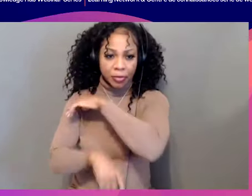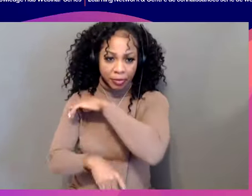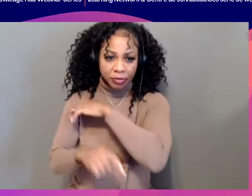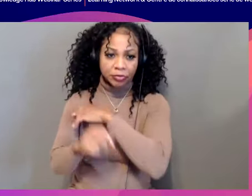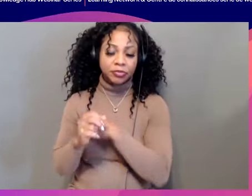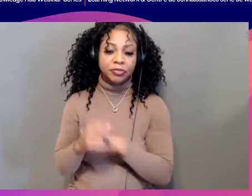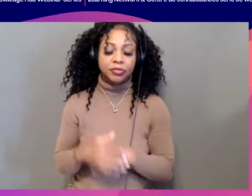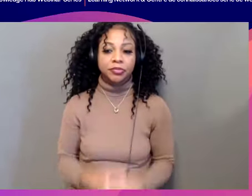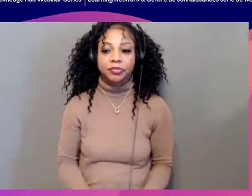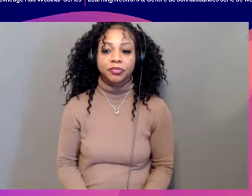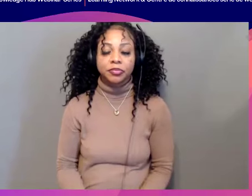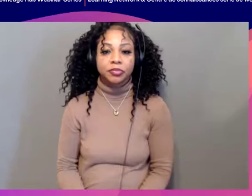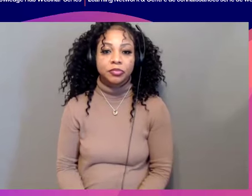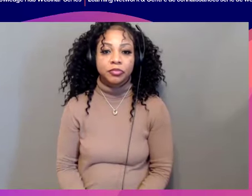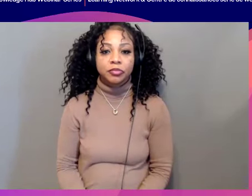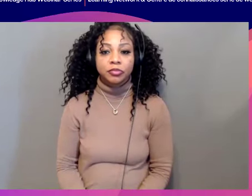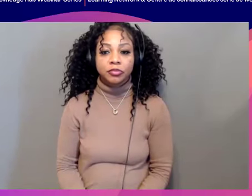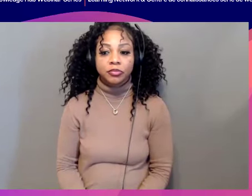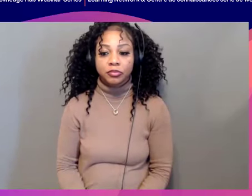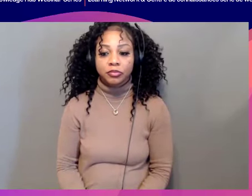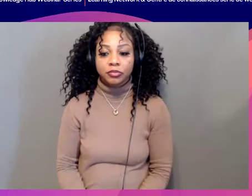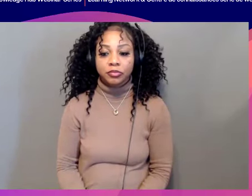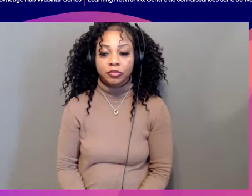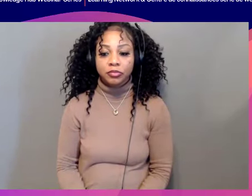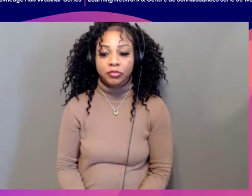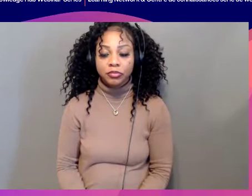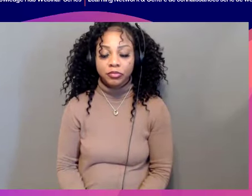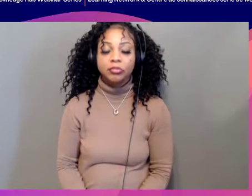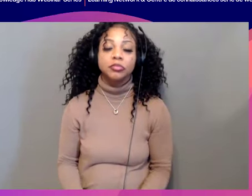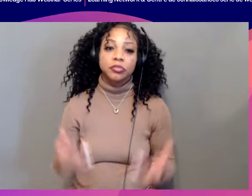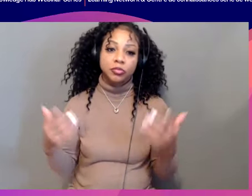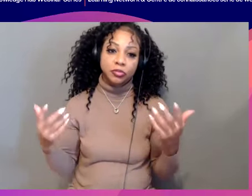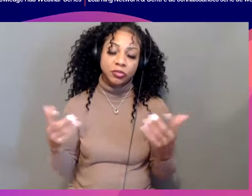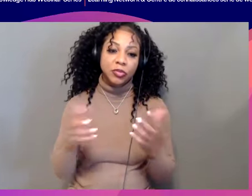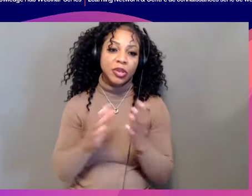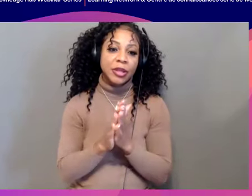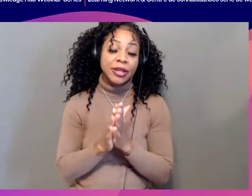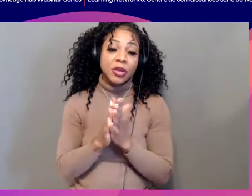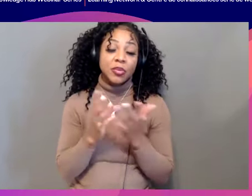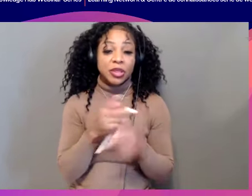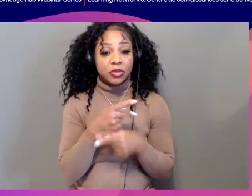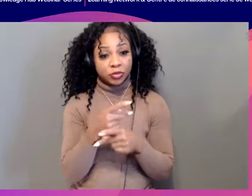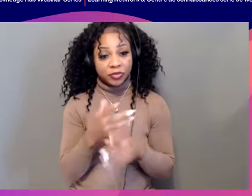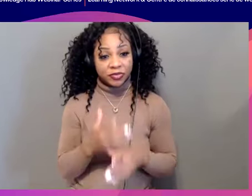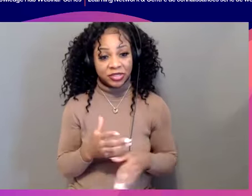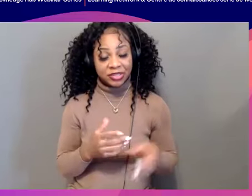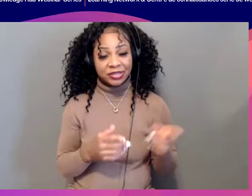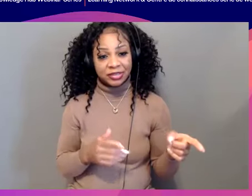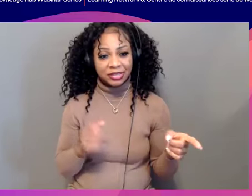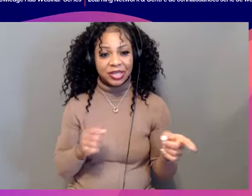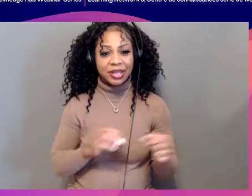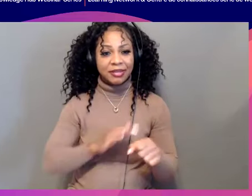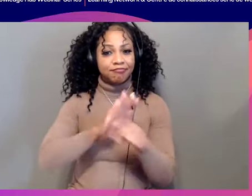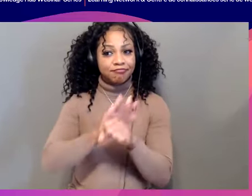yes. So I guess the approach in a situation like that could be, as a supervisor, pushing for